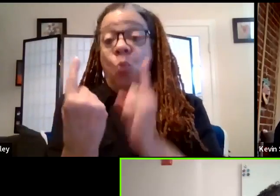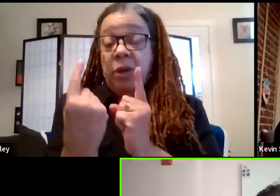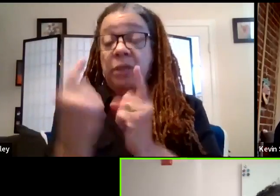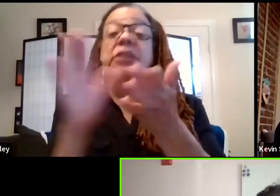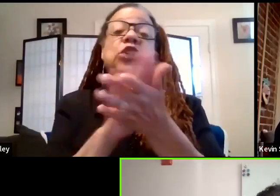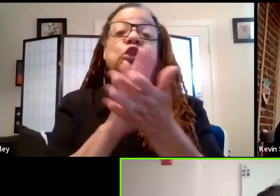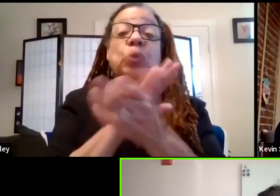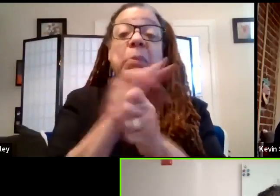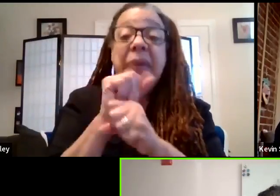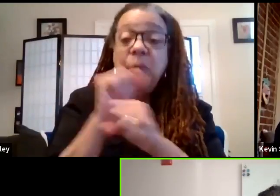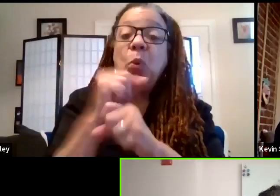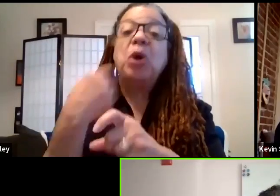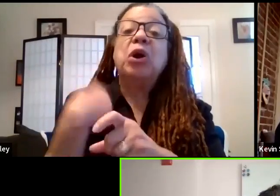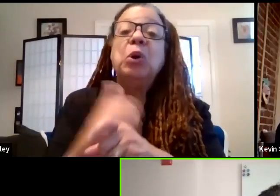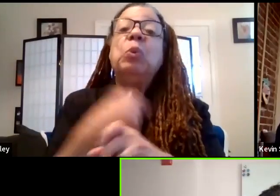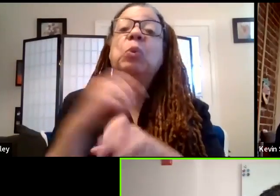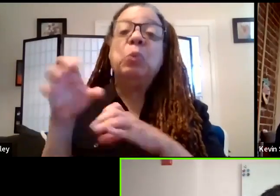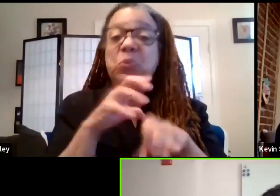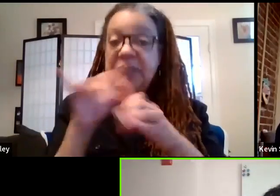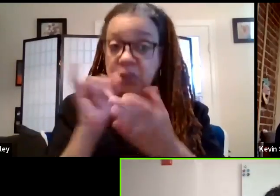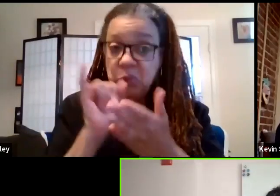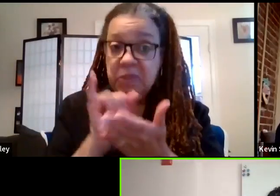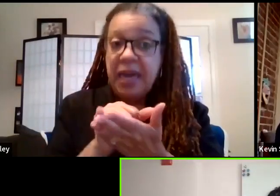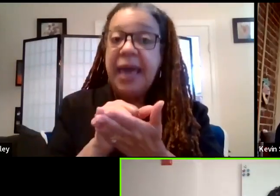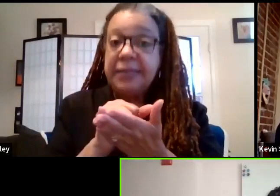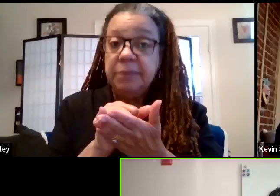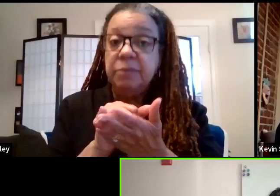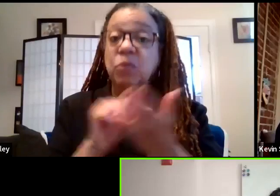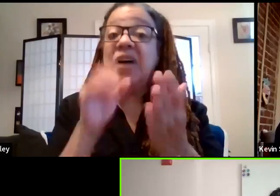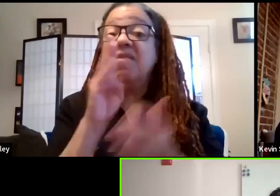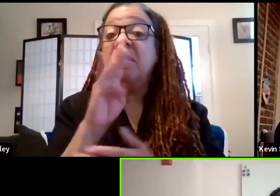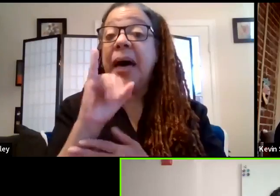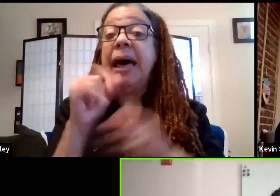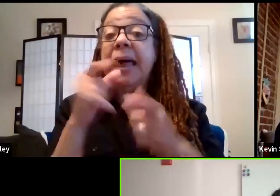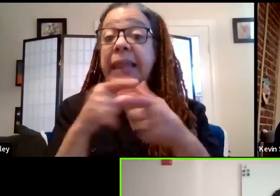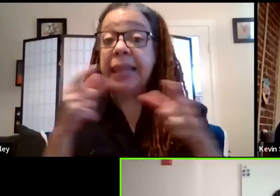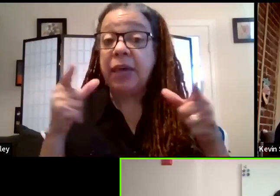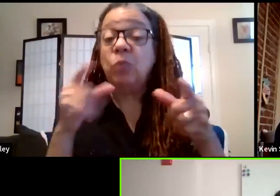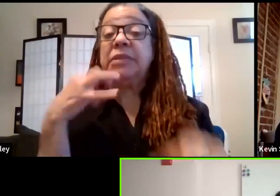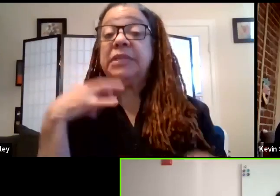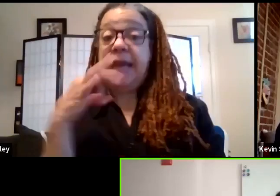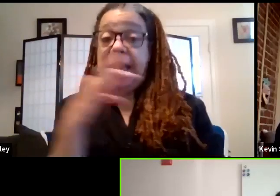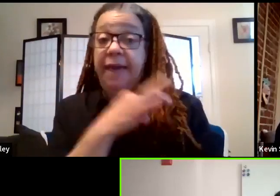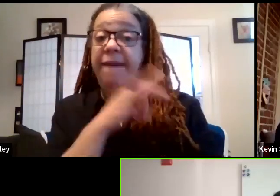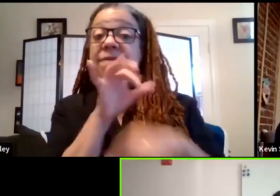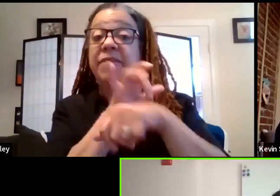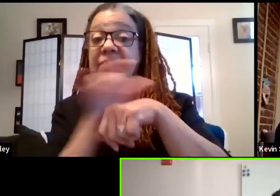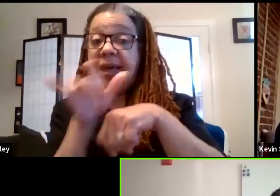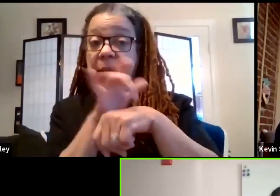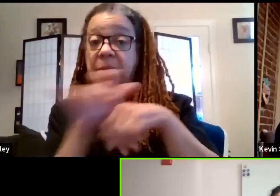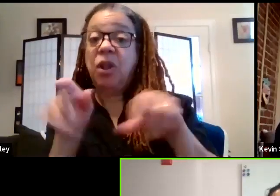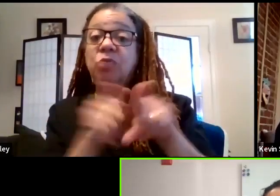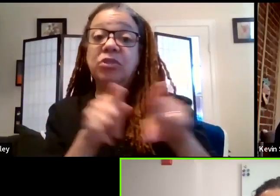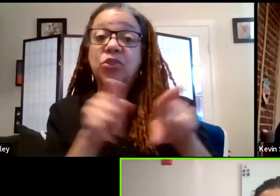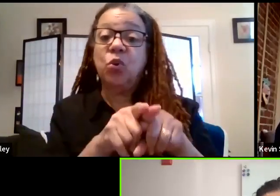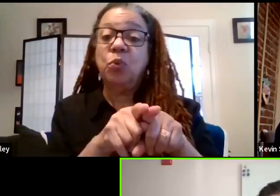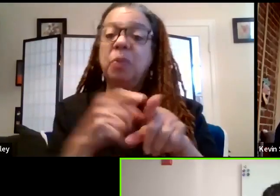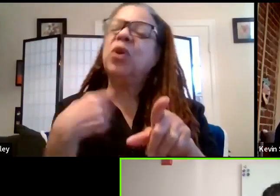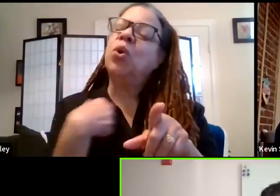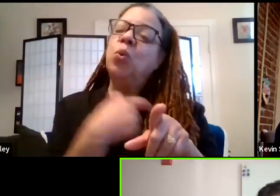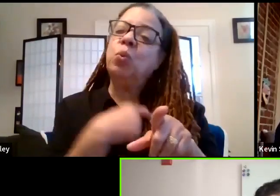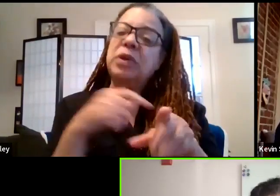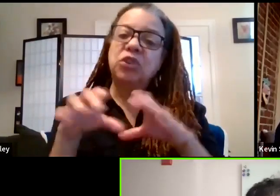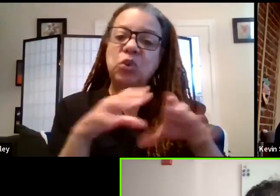we will do that. We do have bilingual staff that are available as well. We also do a lot of